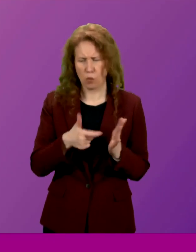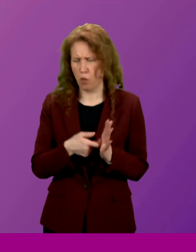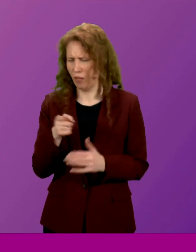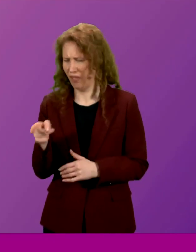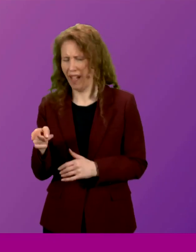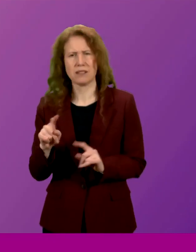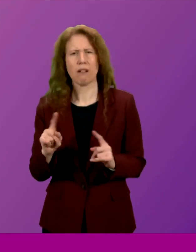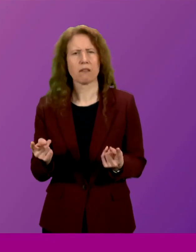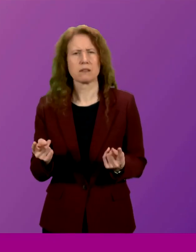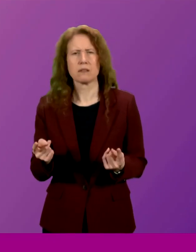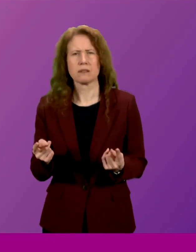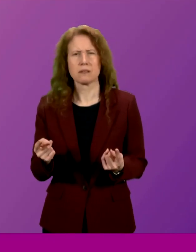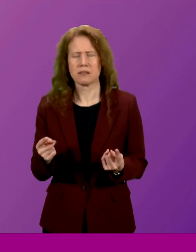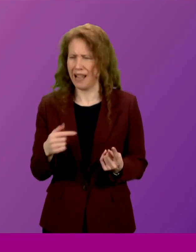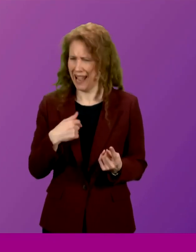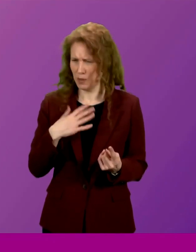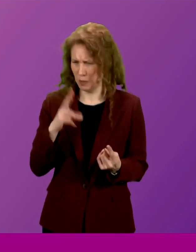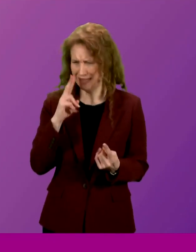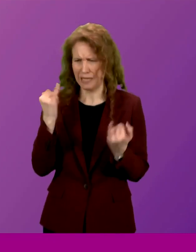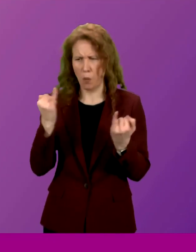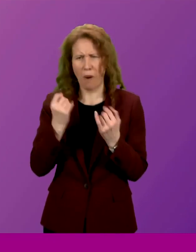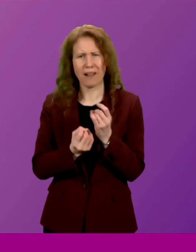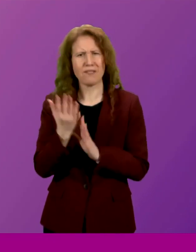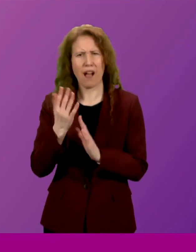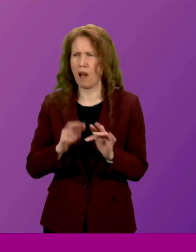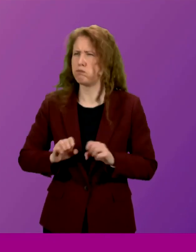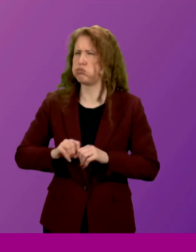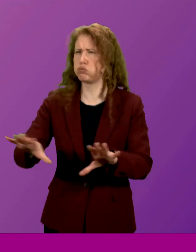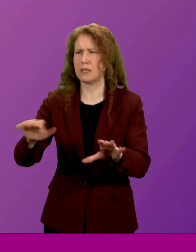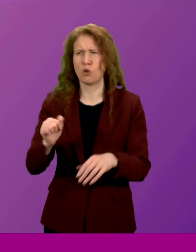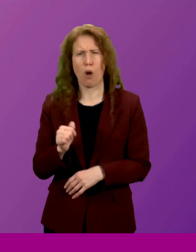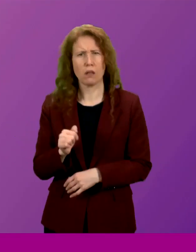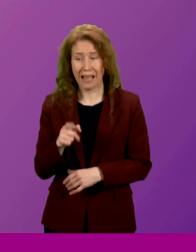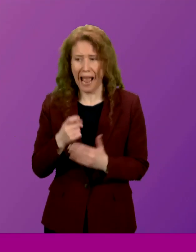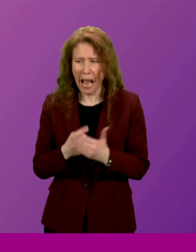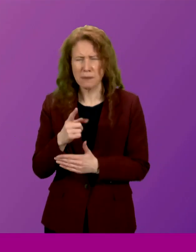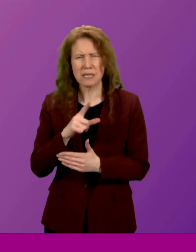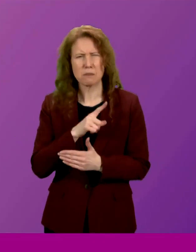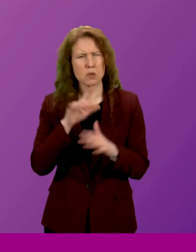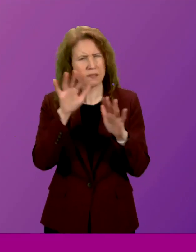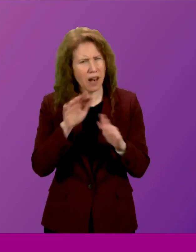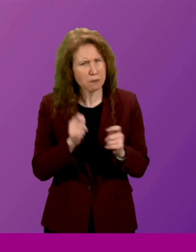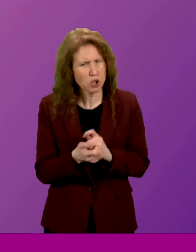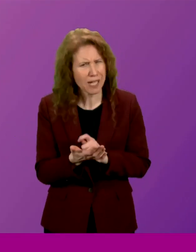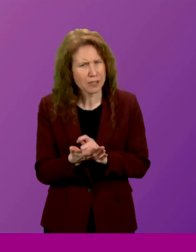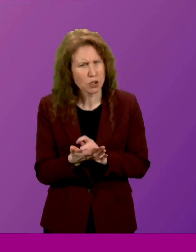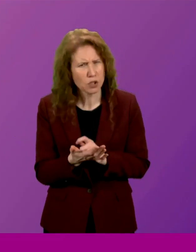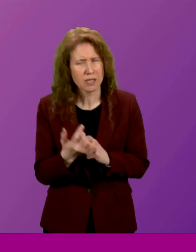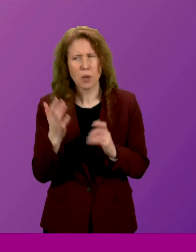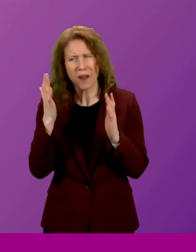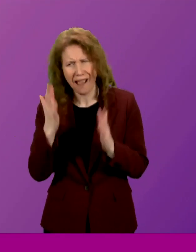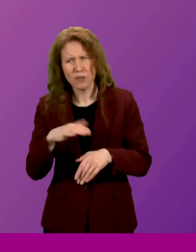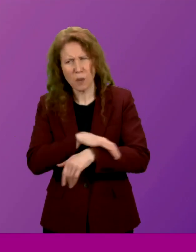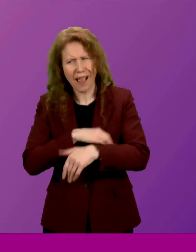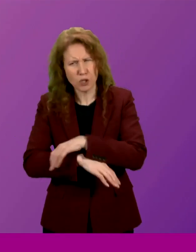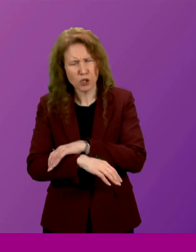Ewan puts to me, because I don't want to see wildfires happening in Scotland. They are happening because of climate change. So we've got to take